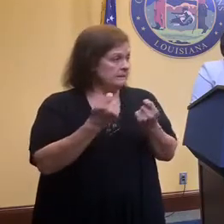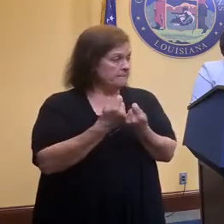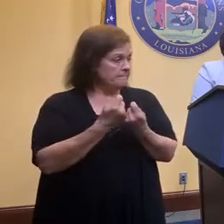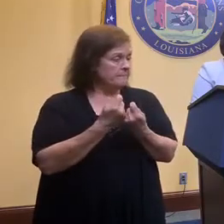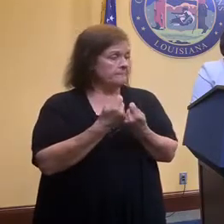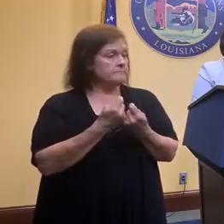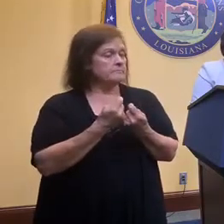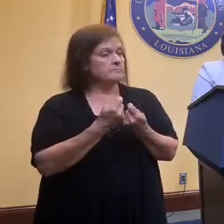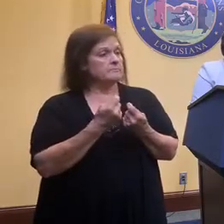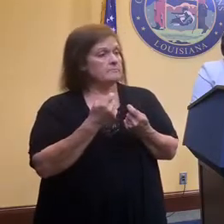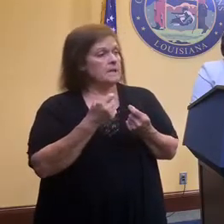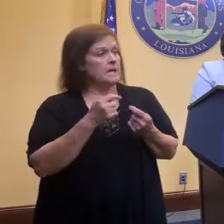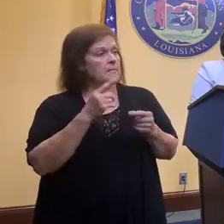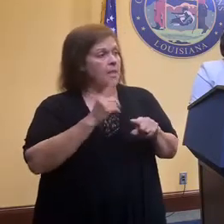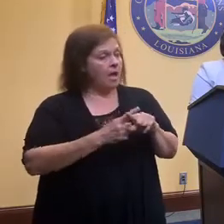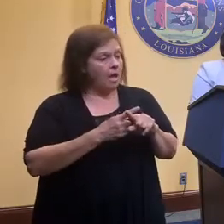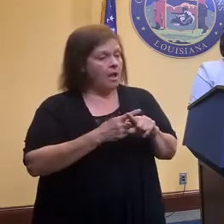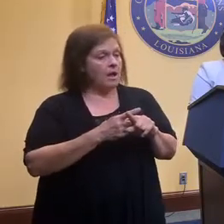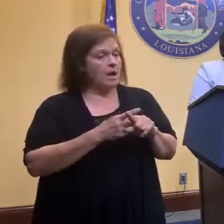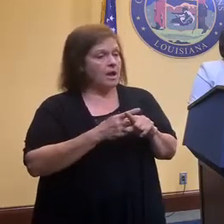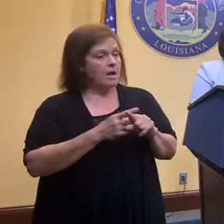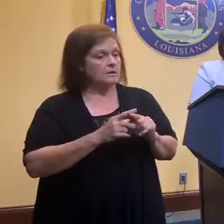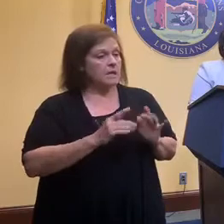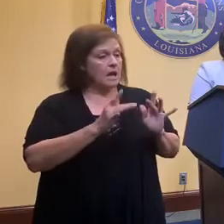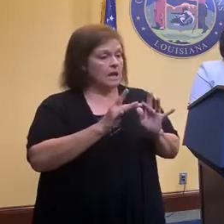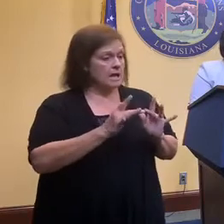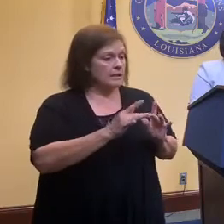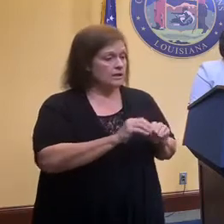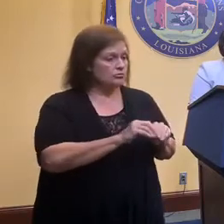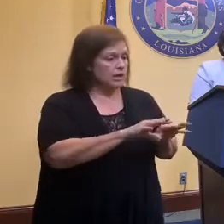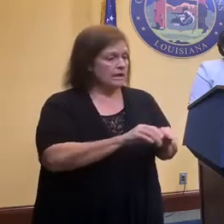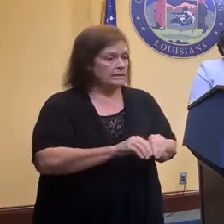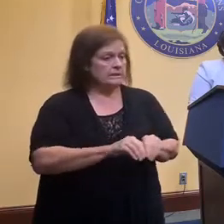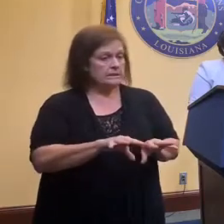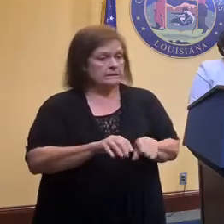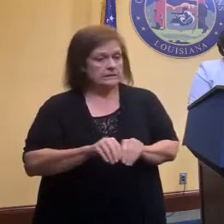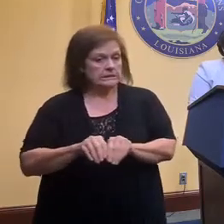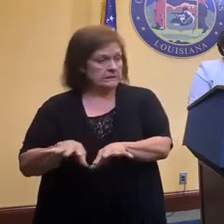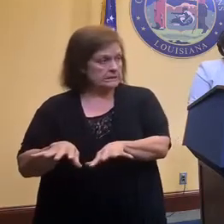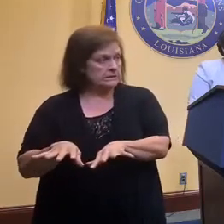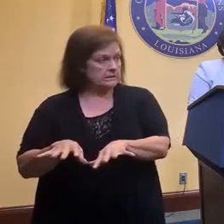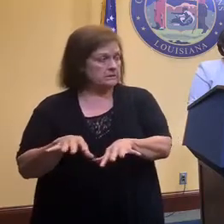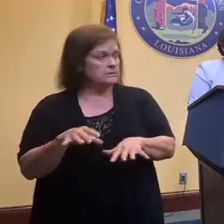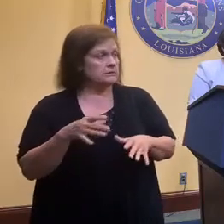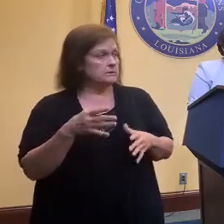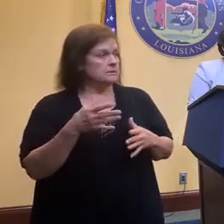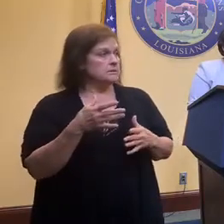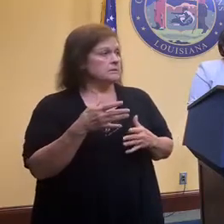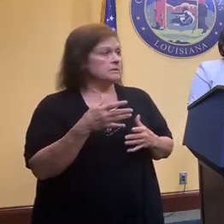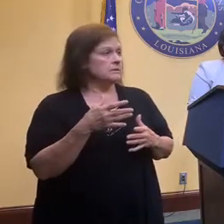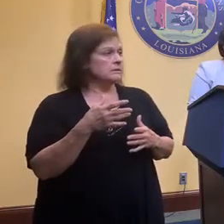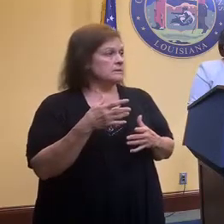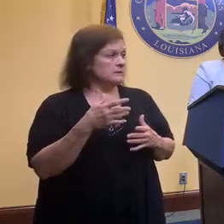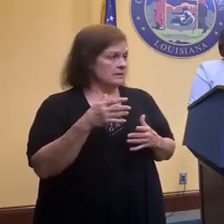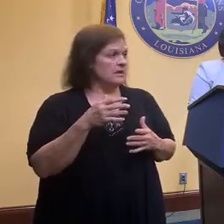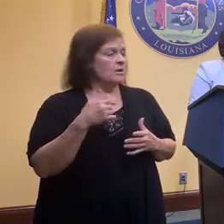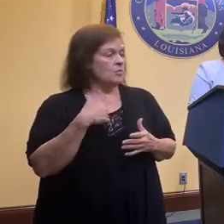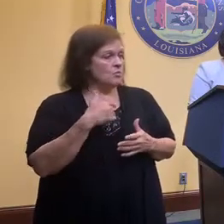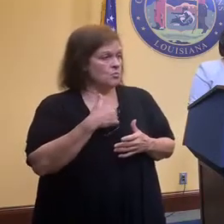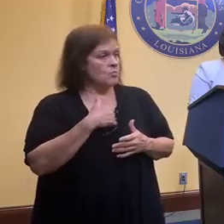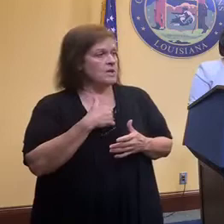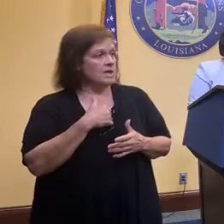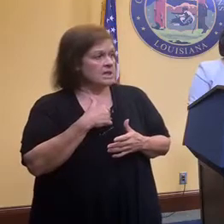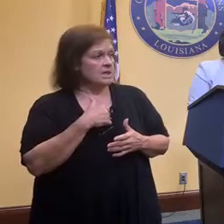the contact tracing mechanisms that are in place that have definitely found